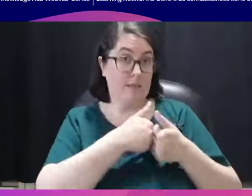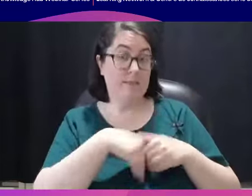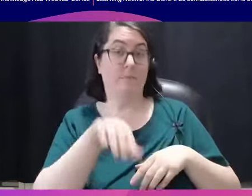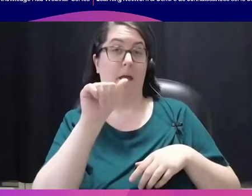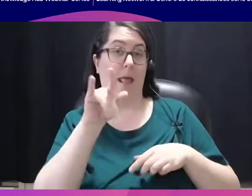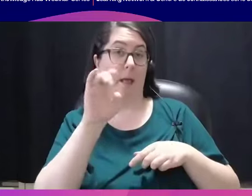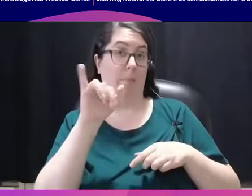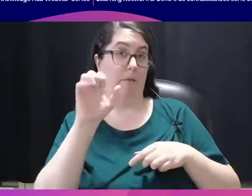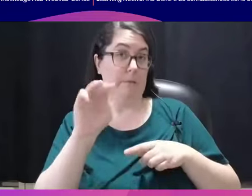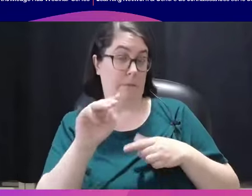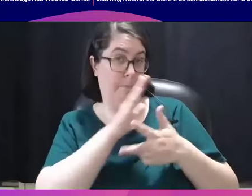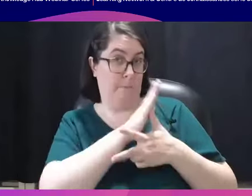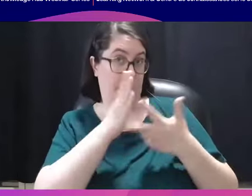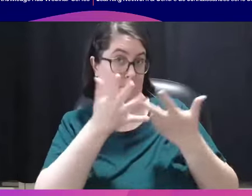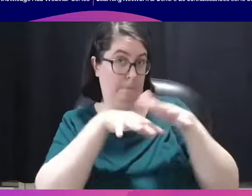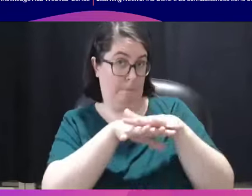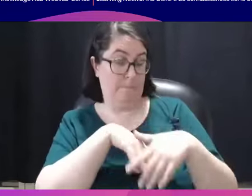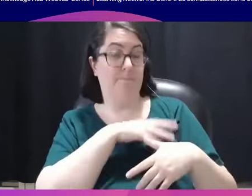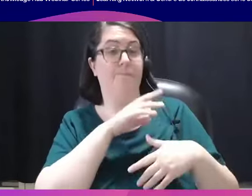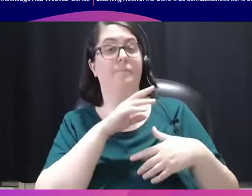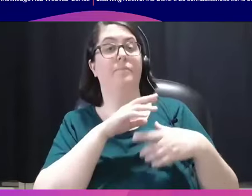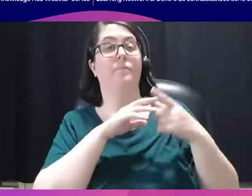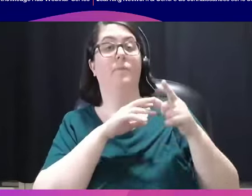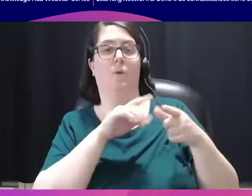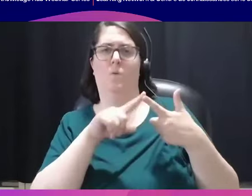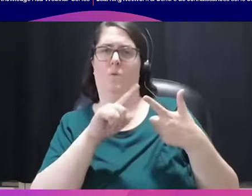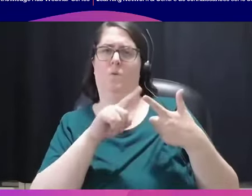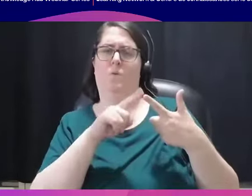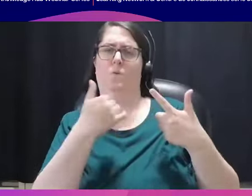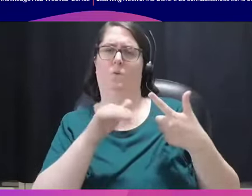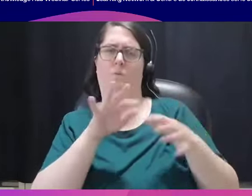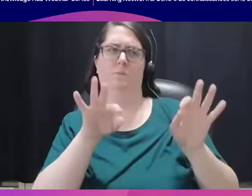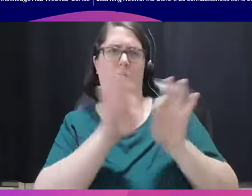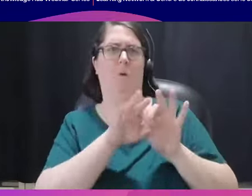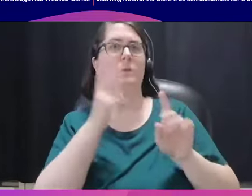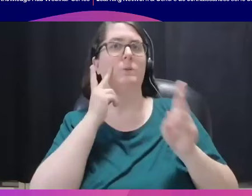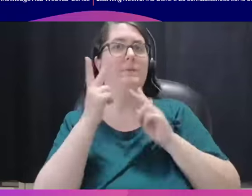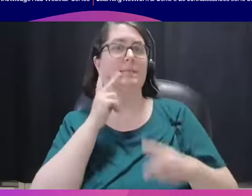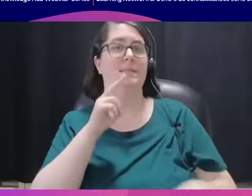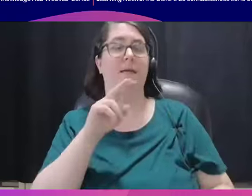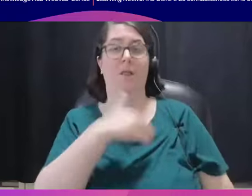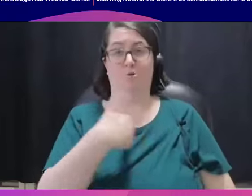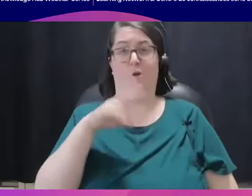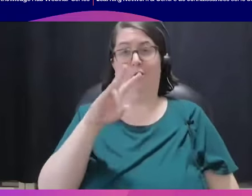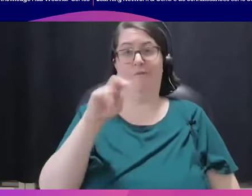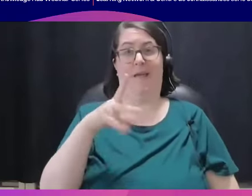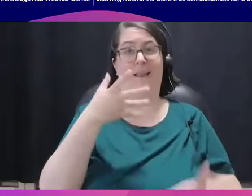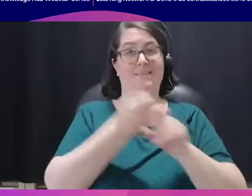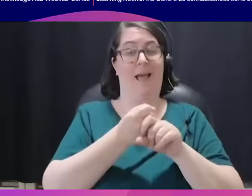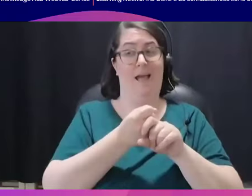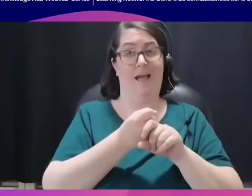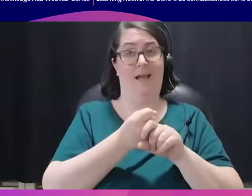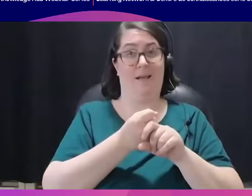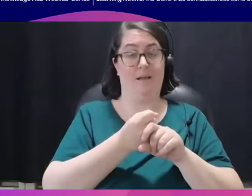ableism. And as Lee mentioned, this is quite relevant because we know the Toronto van attacker unsuccessfully tried